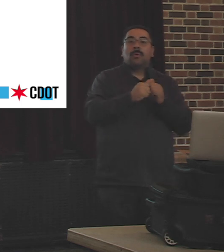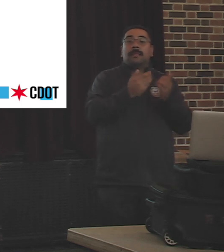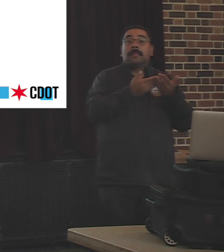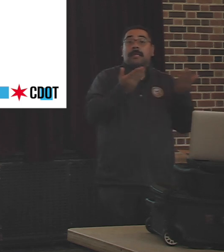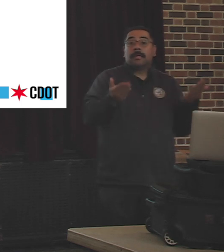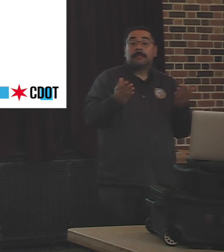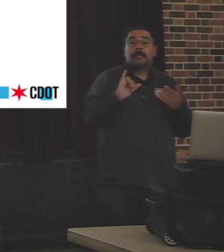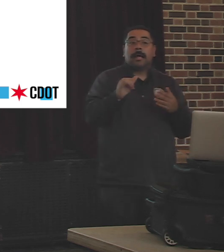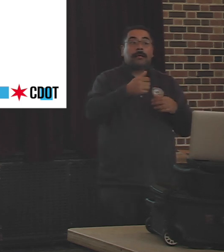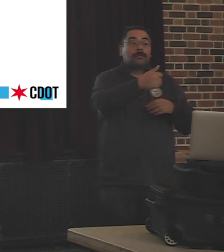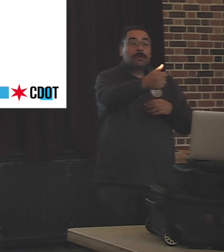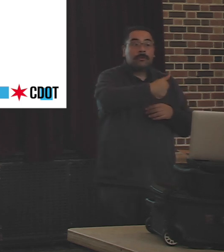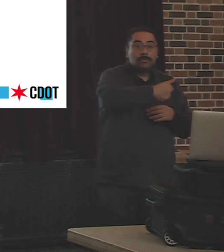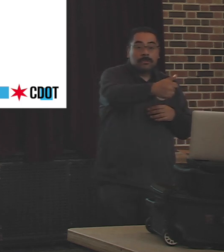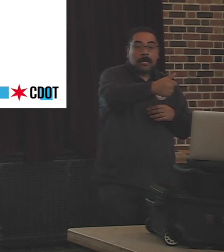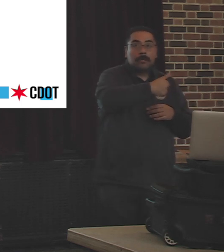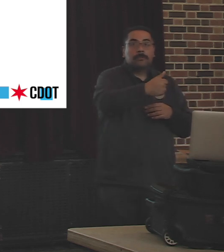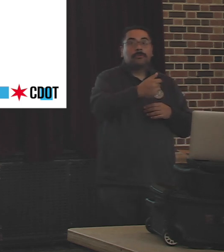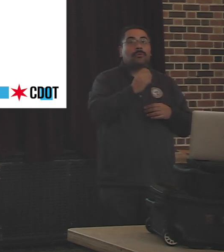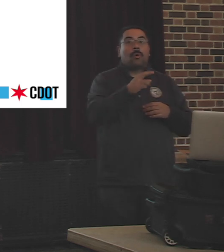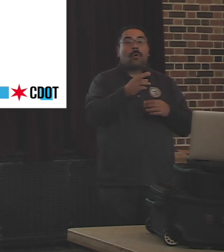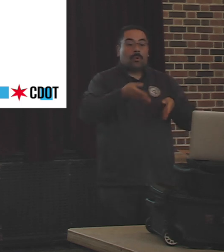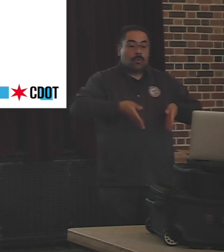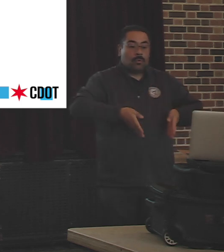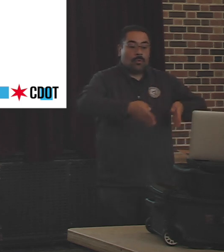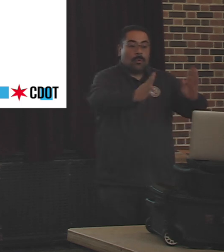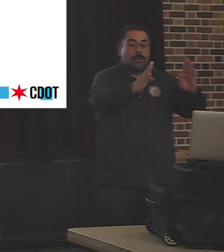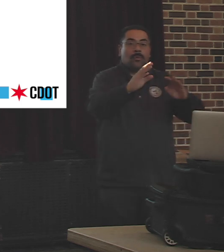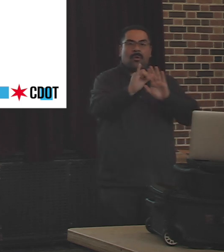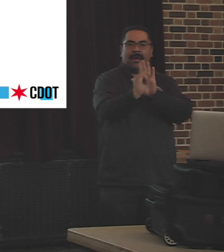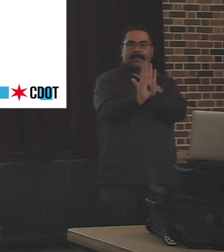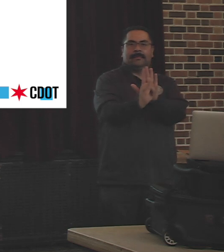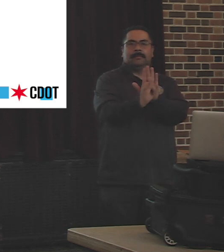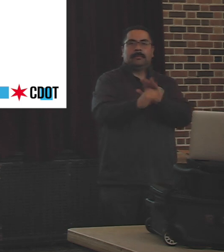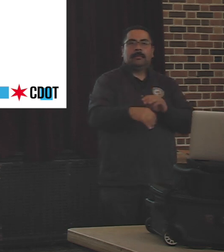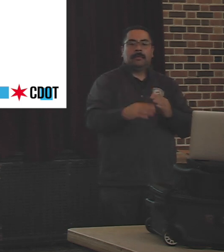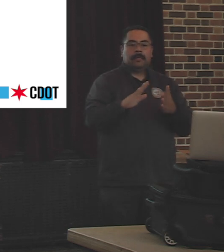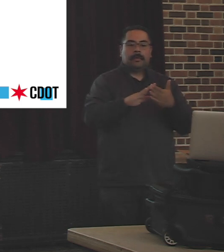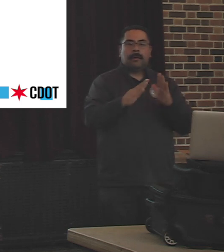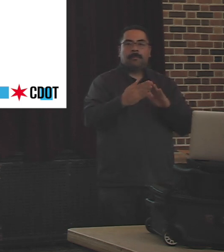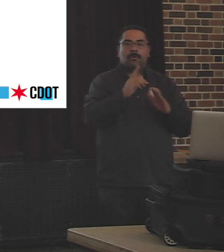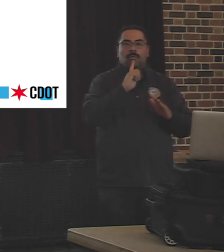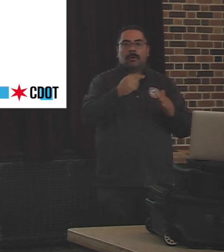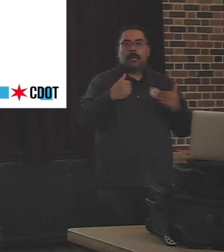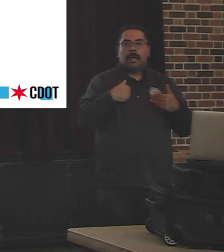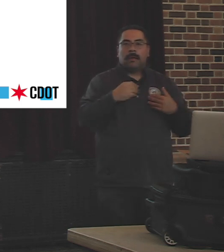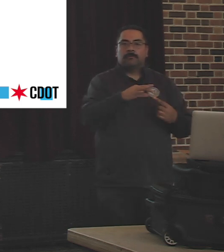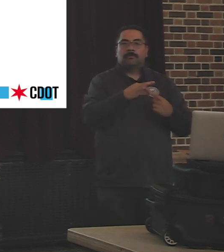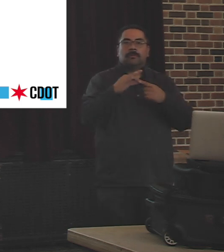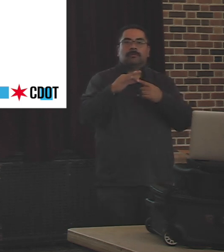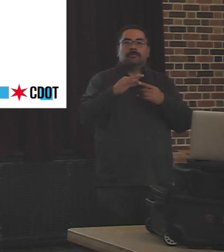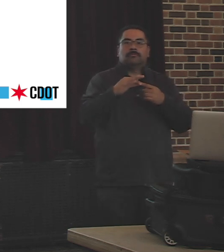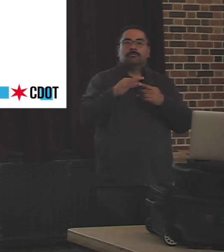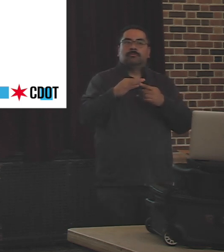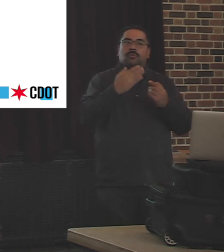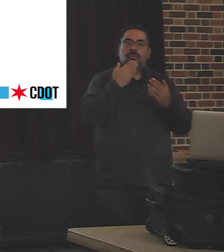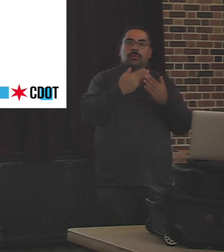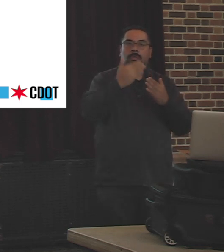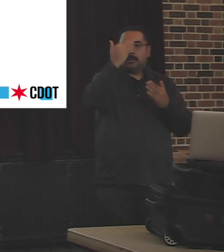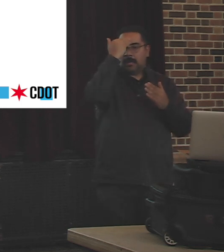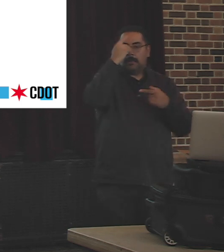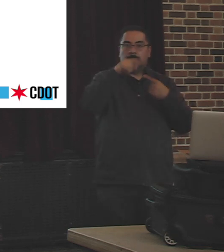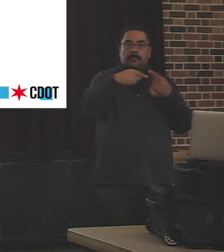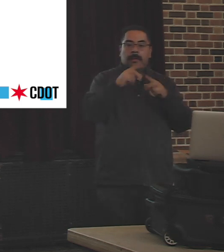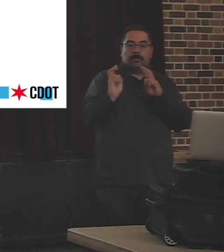things like transportation or corridor identity. The community really has a lot of specialized knowledge on different topics, so we want to